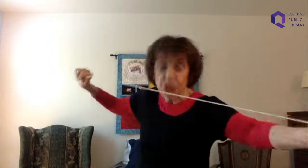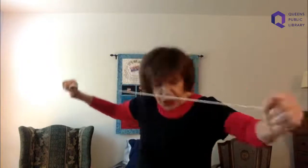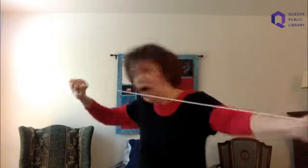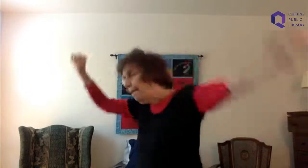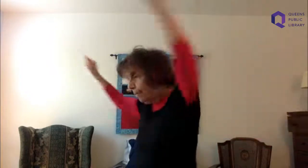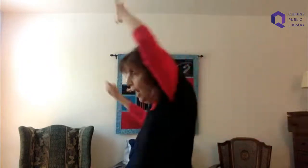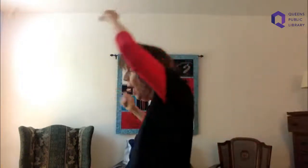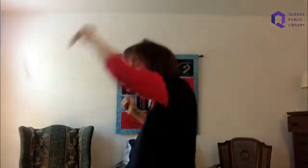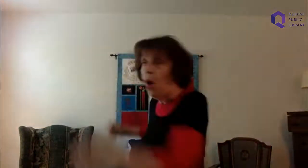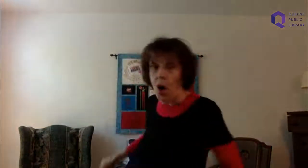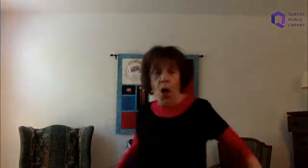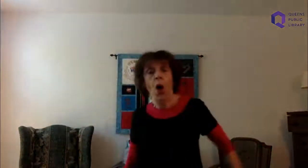jump. Oh,